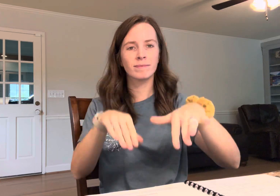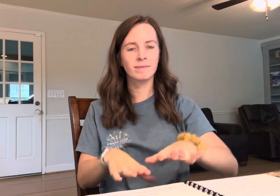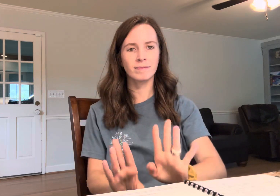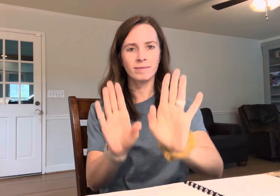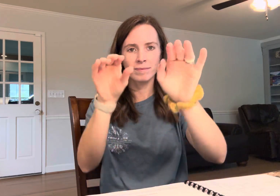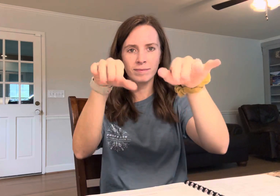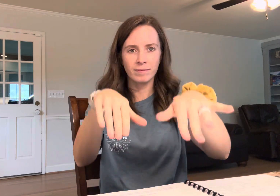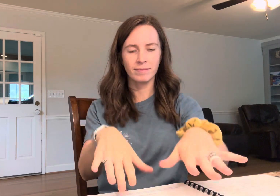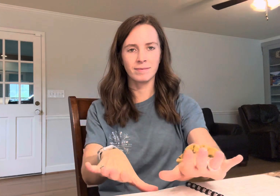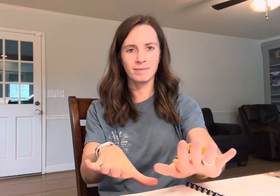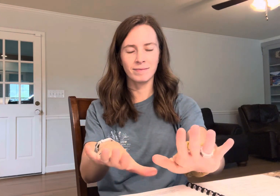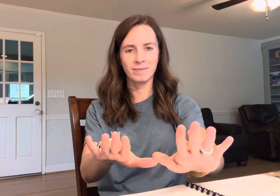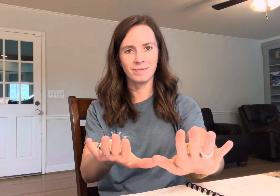everything in them